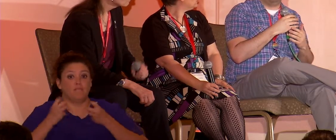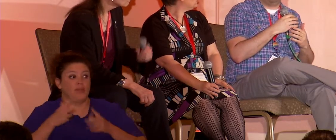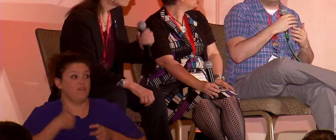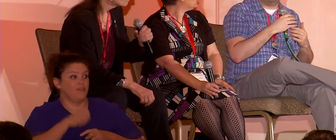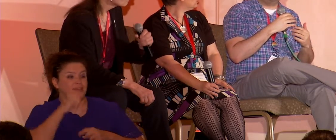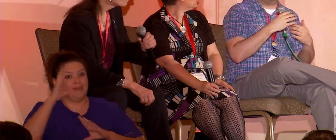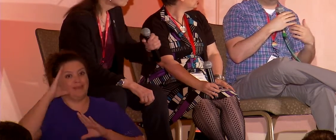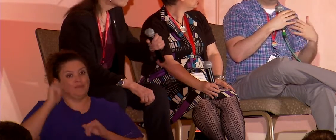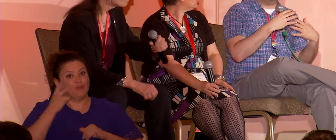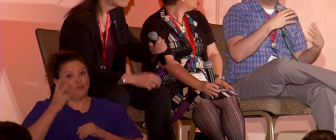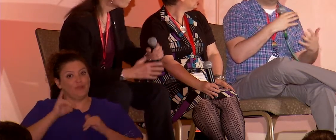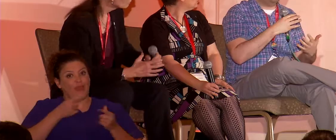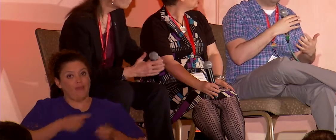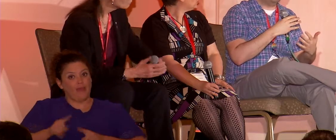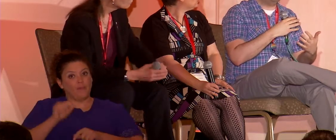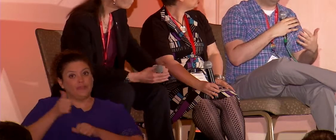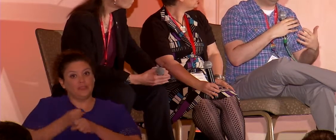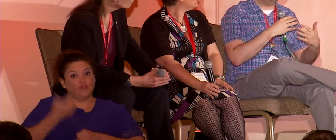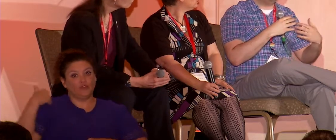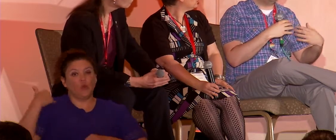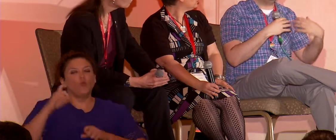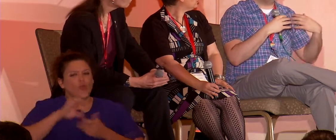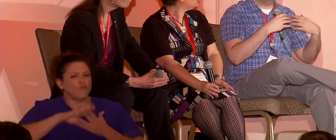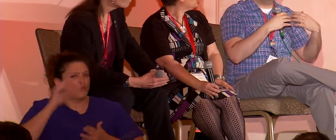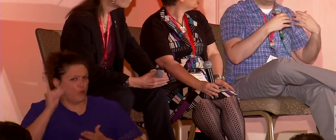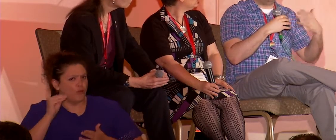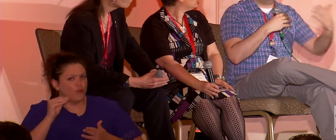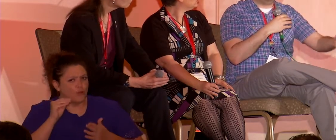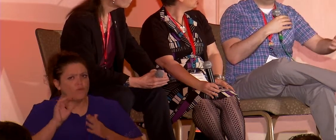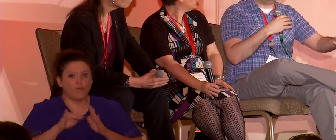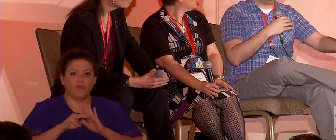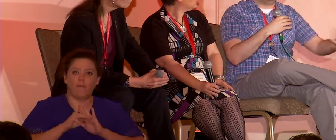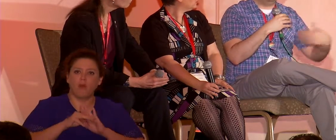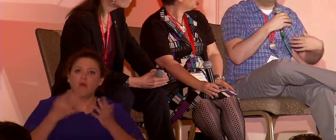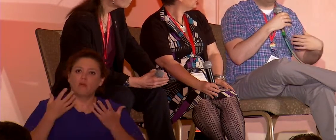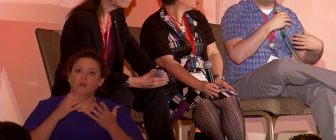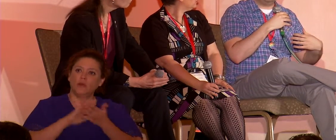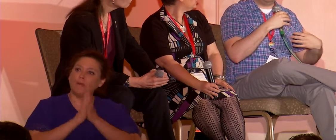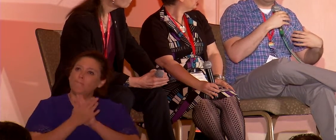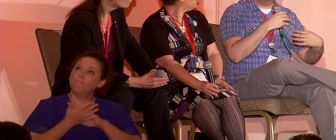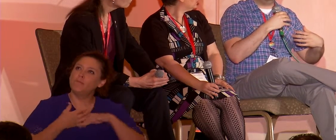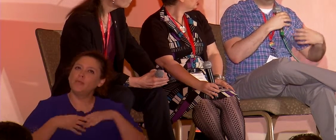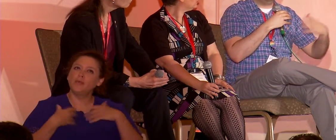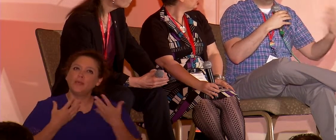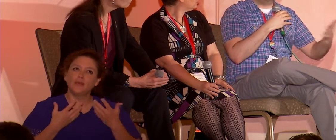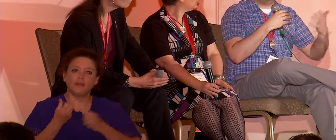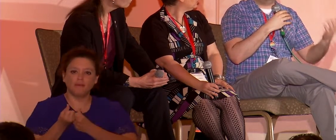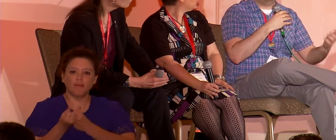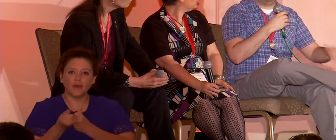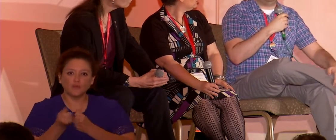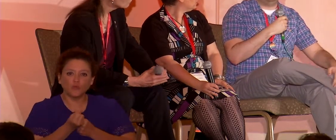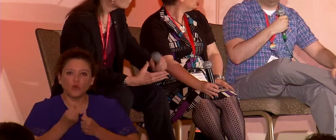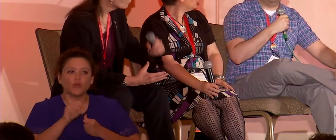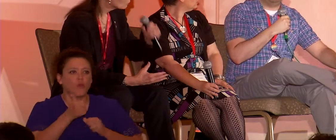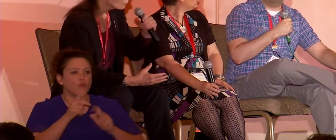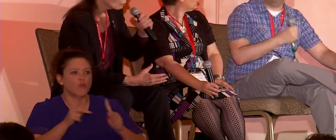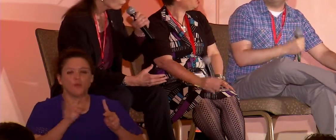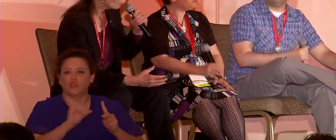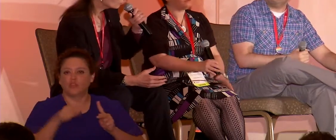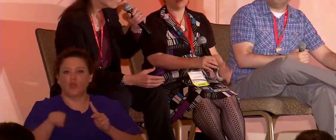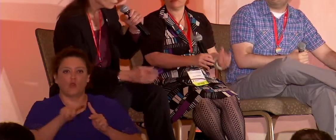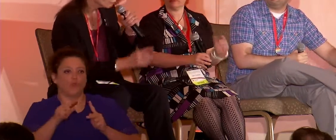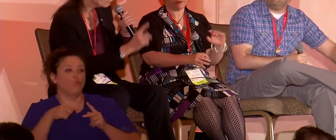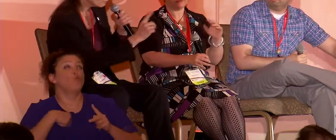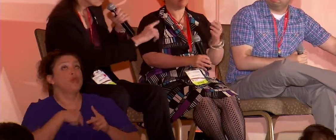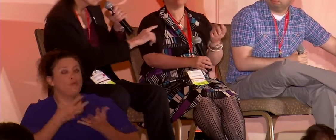ago. And so we have to learn from that model and be the allies we want others to be to us by supporting other communities.